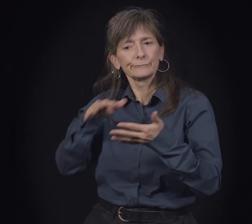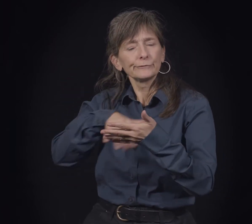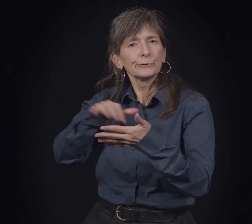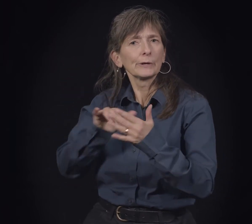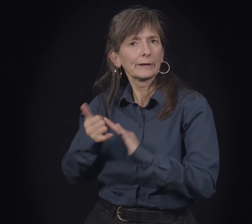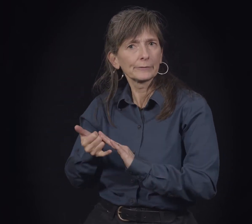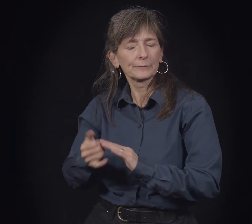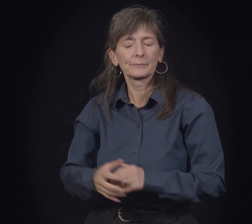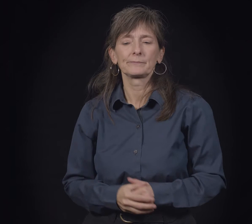provided included: